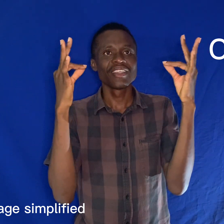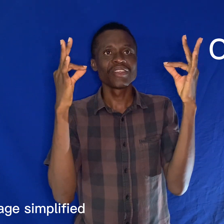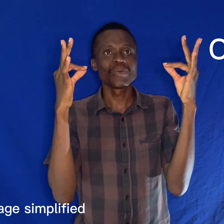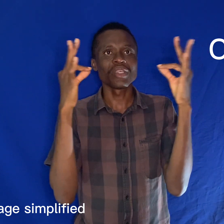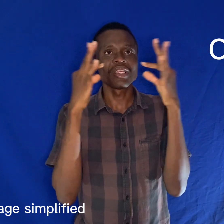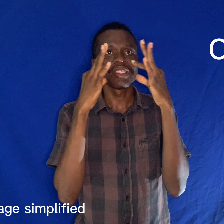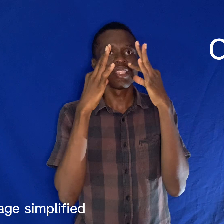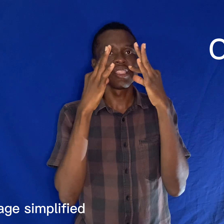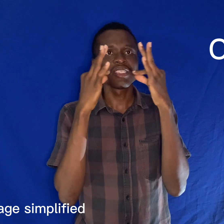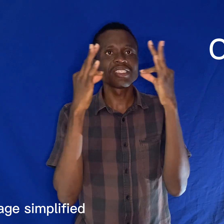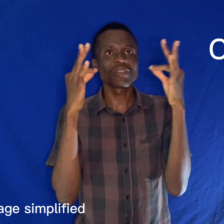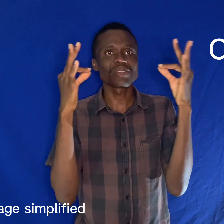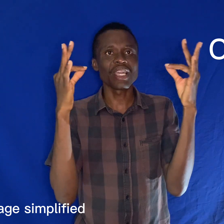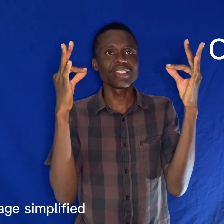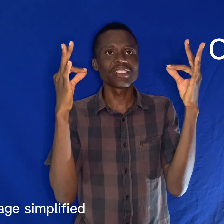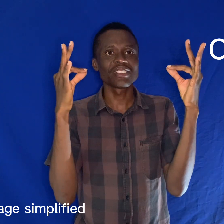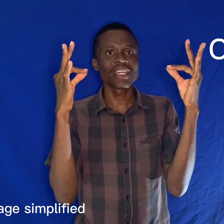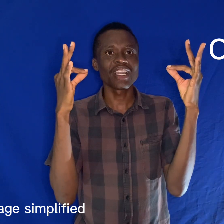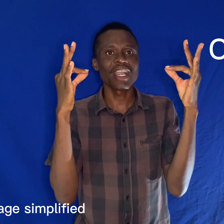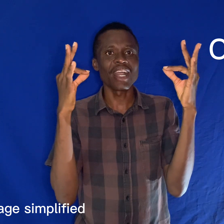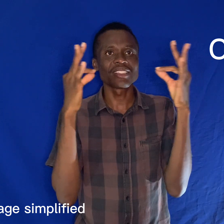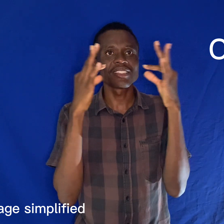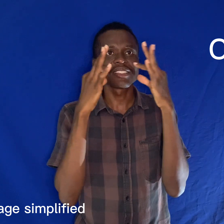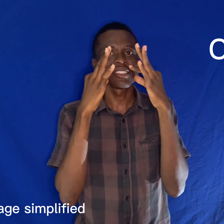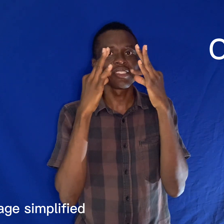This is how to sign cats.